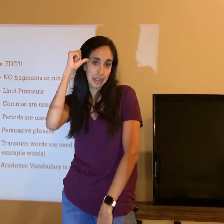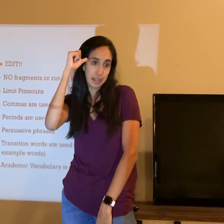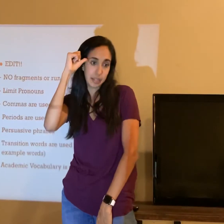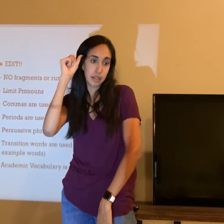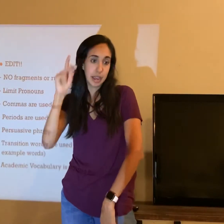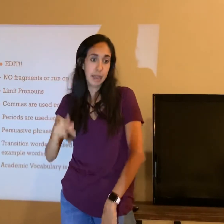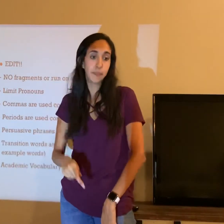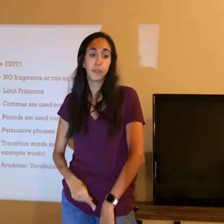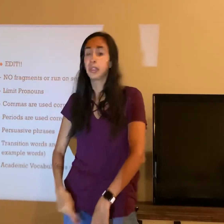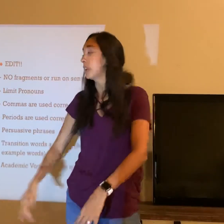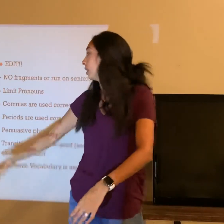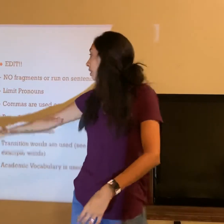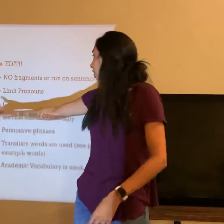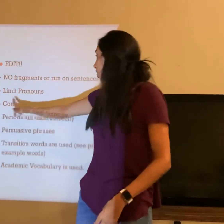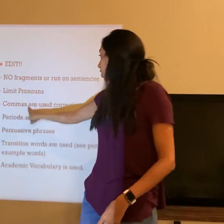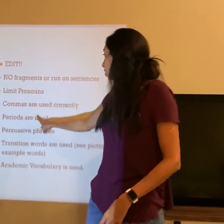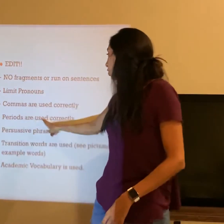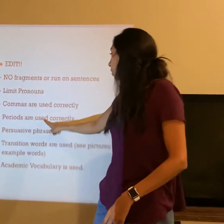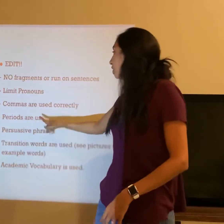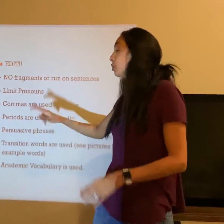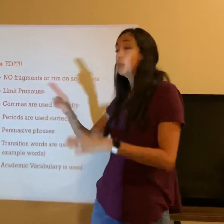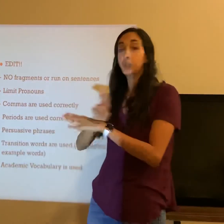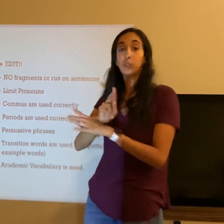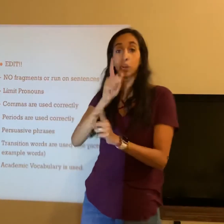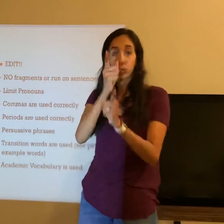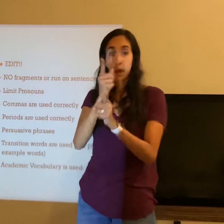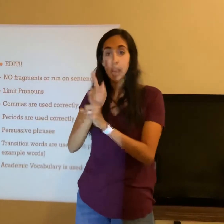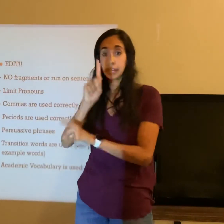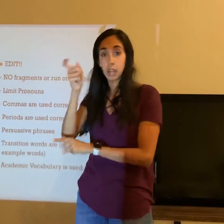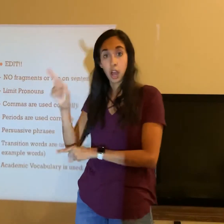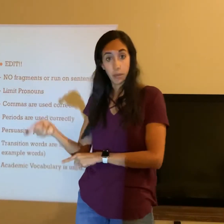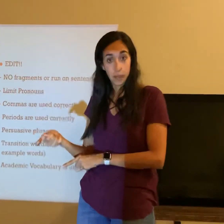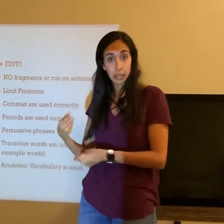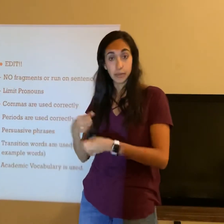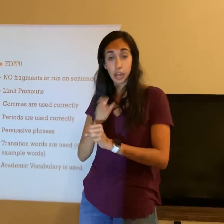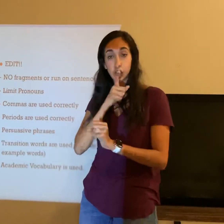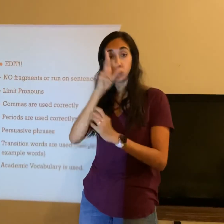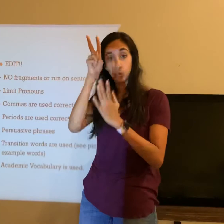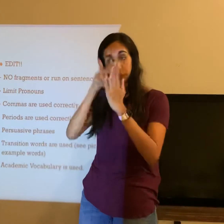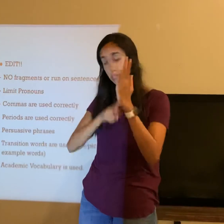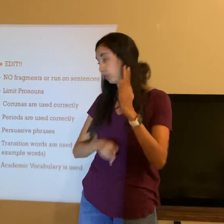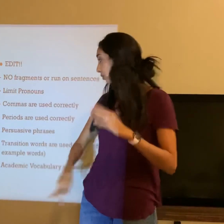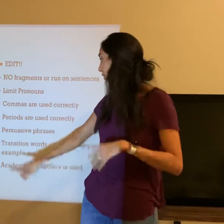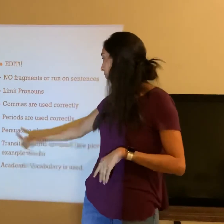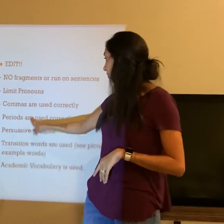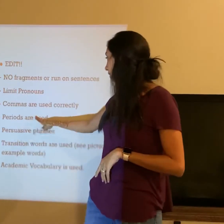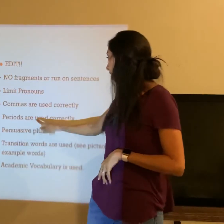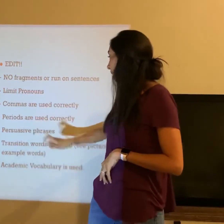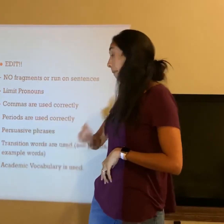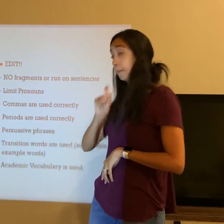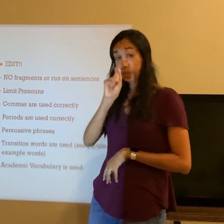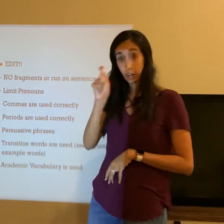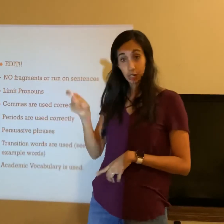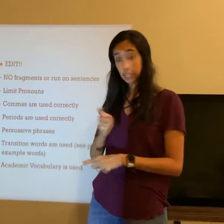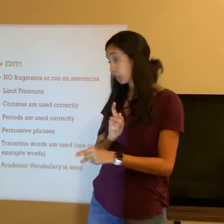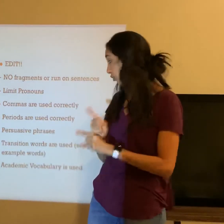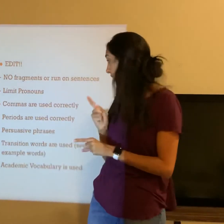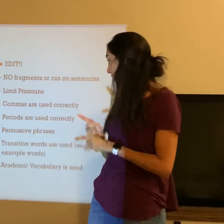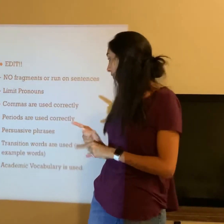Alex, okay? You're going to use correct commas. Make sure and read through. Periods are right where they